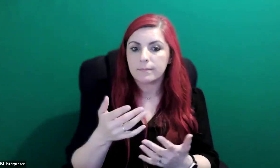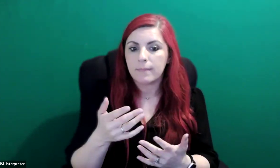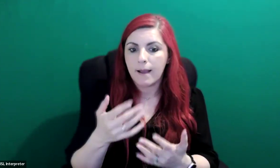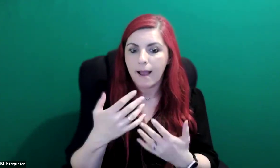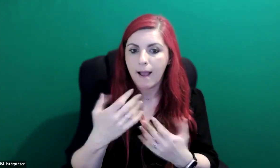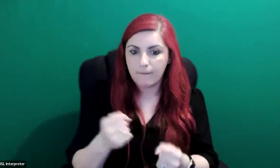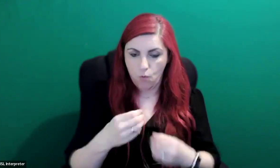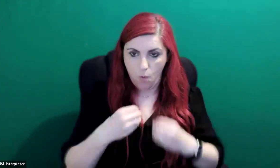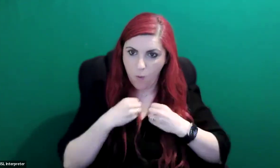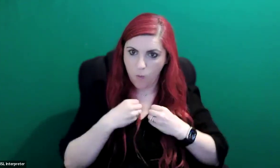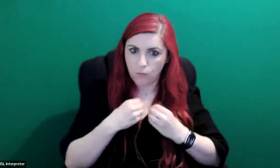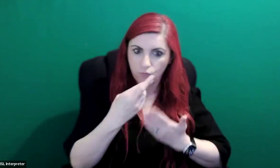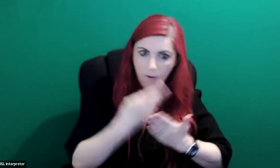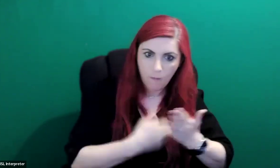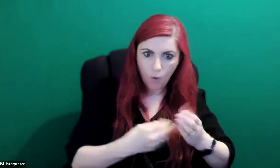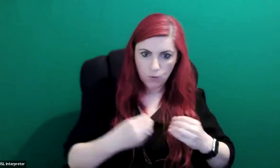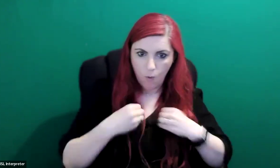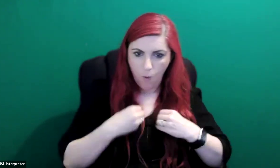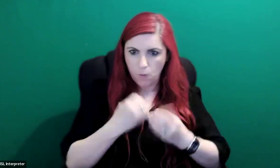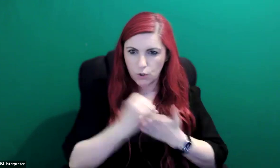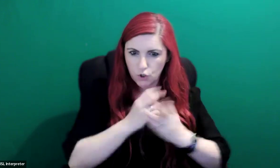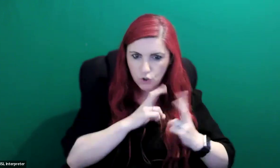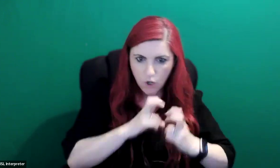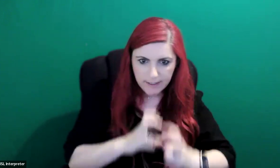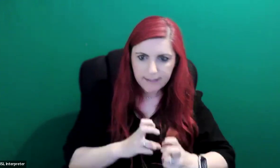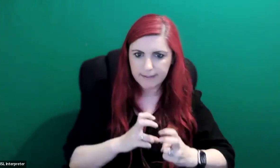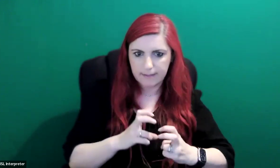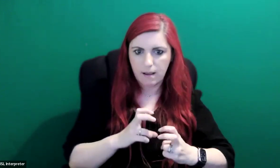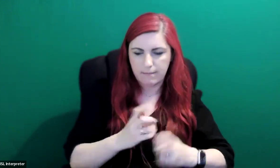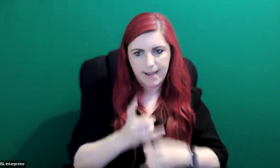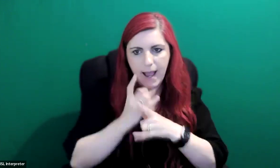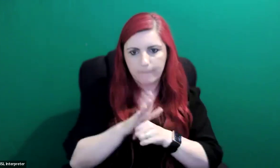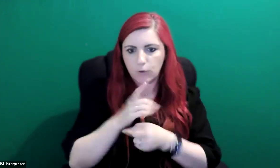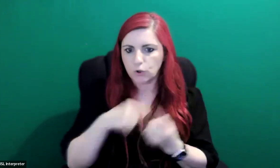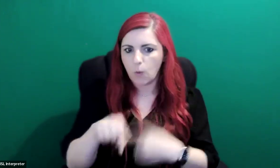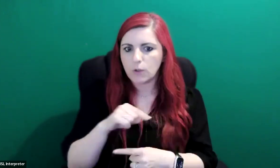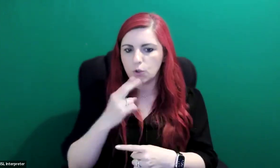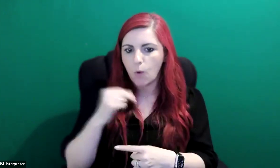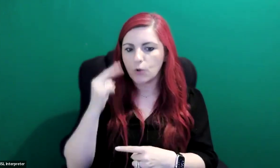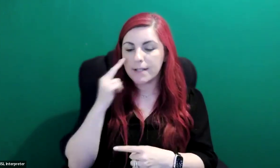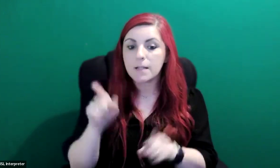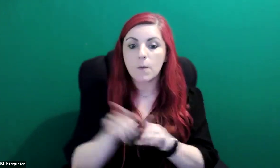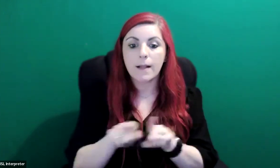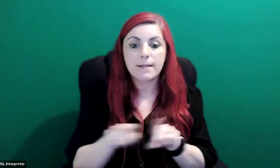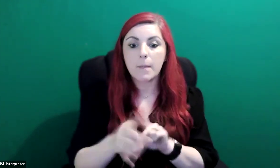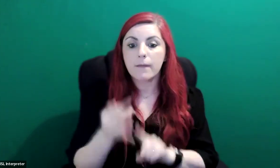helpful. Amicus curiae briefs, that is documents which are submitted to